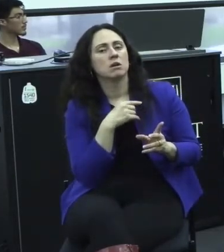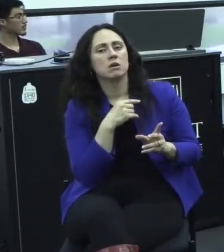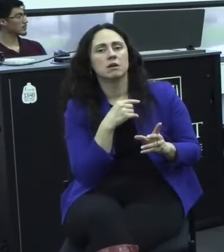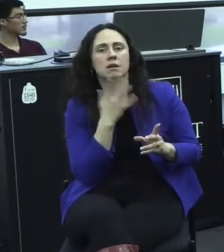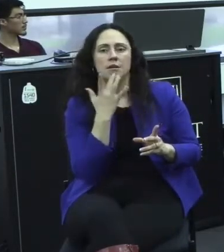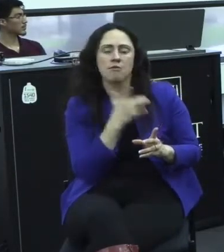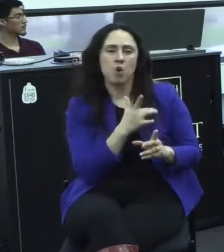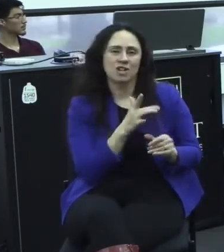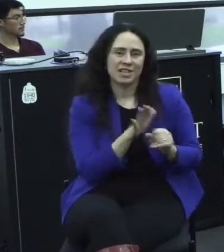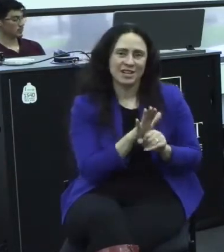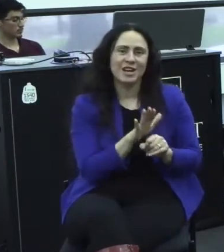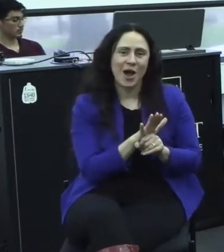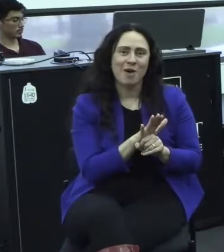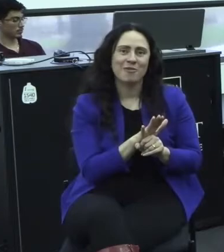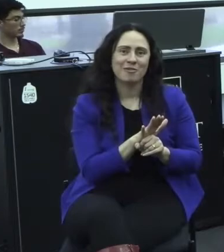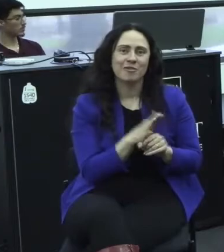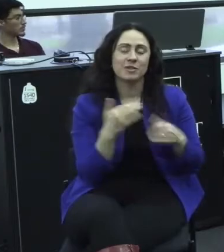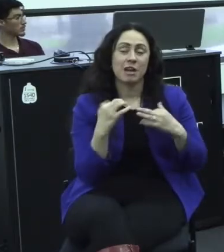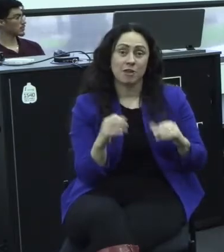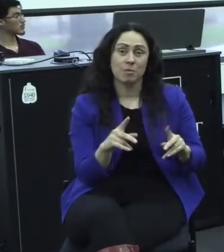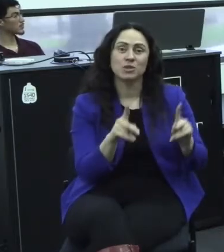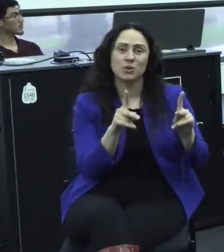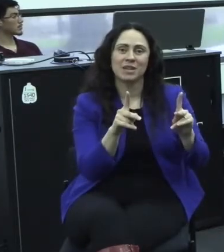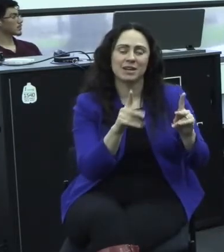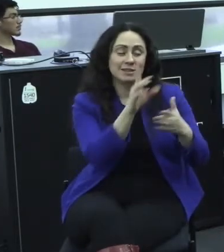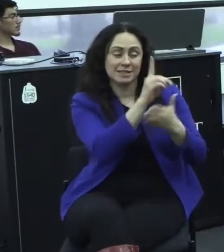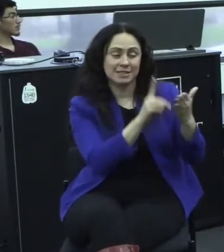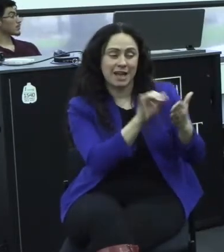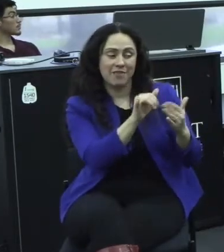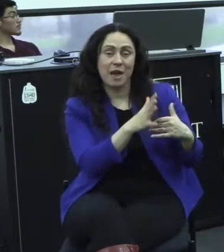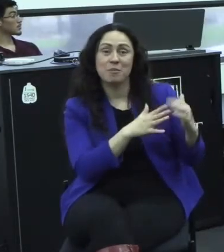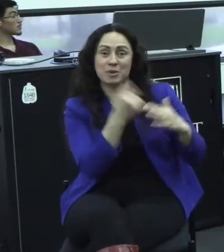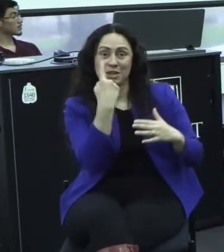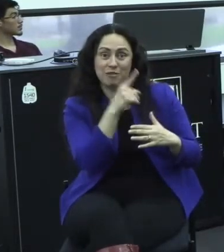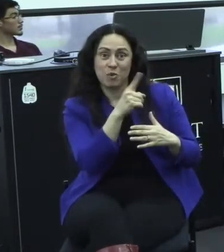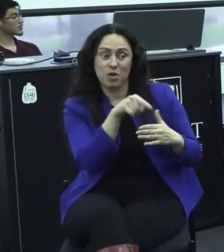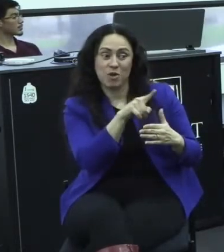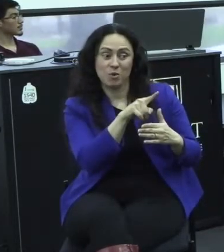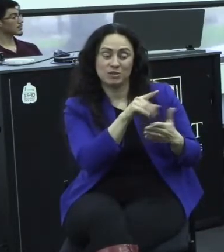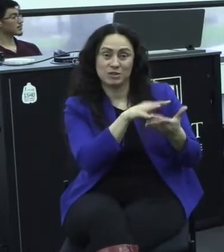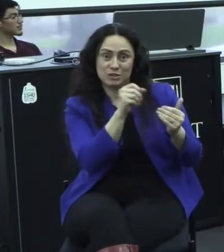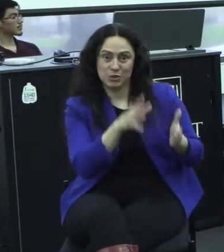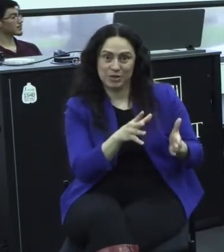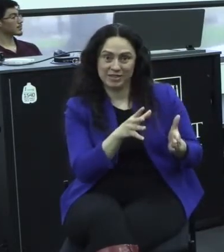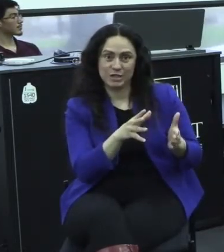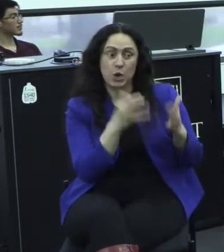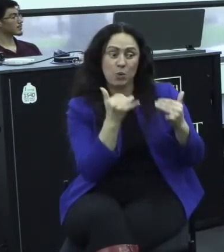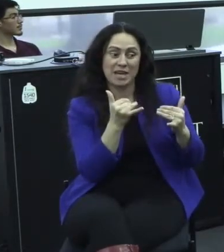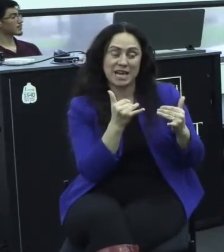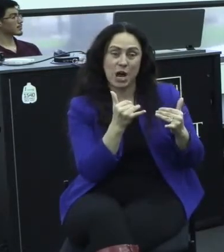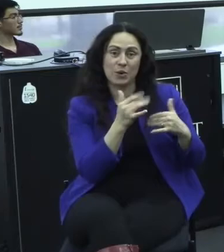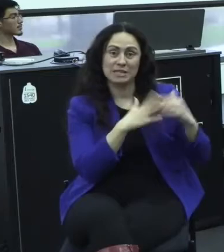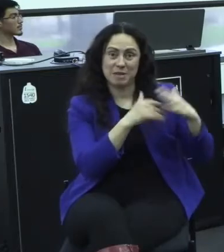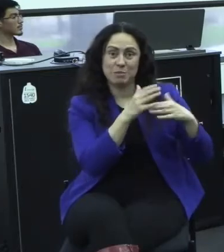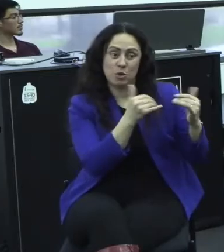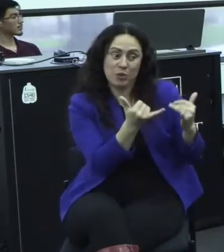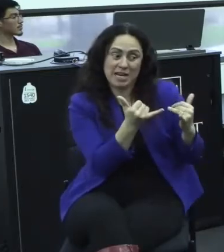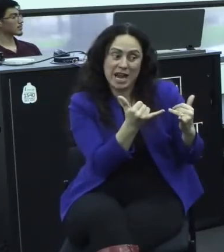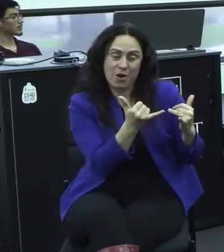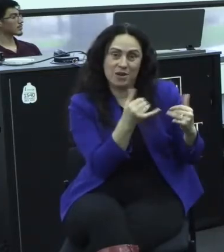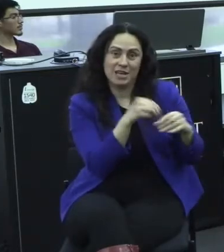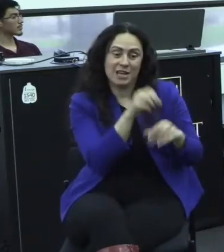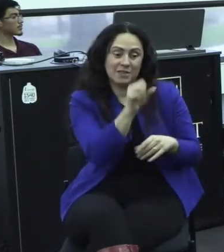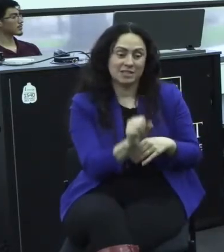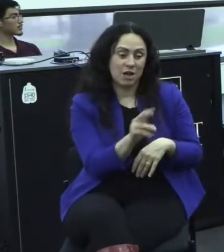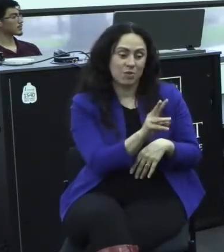fortunate enough to have the opportunity to design this building for them. It's currently under construction, again, in the